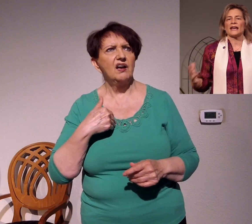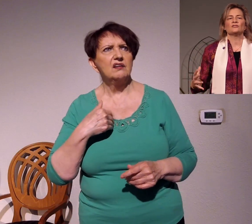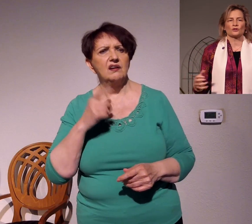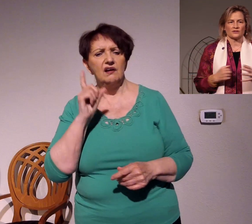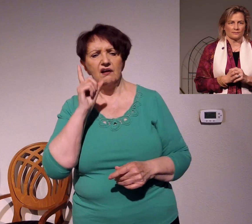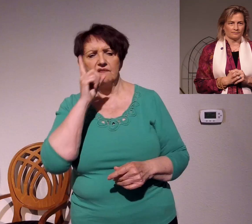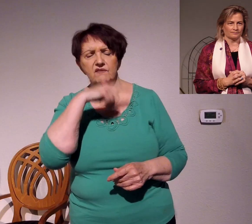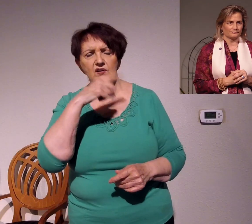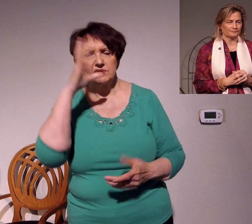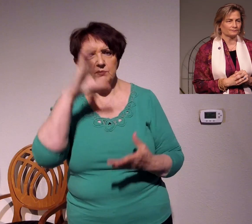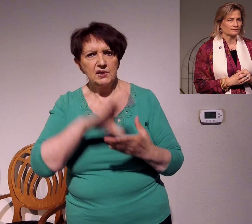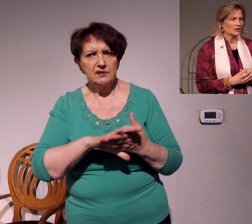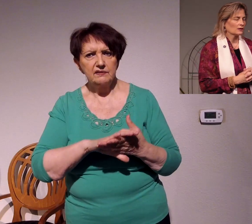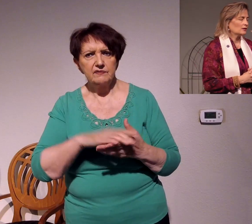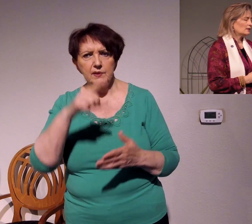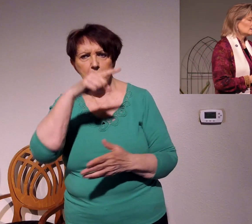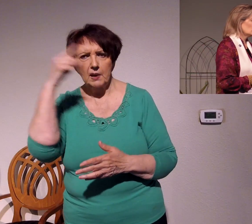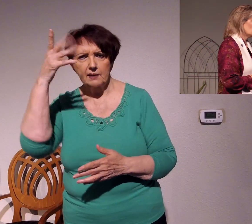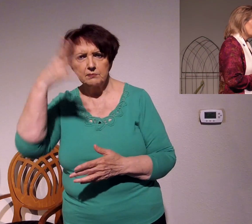men are dangerous.